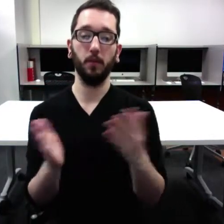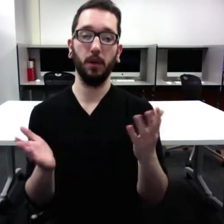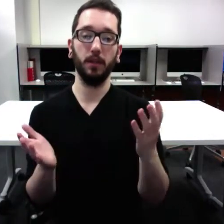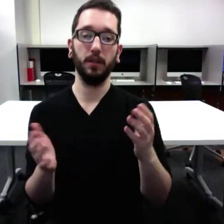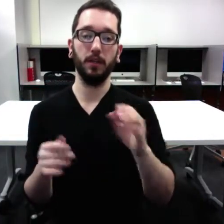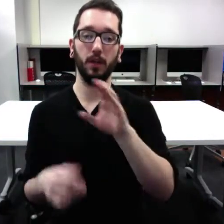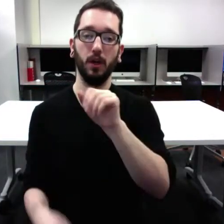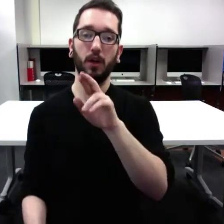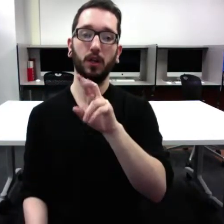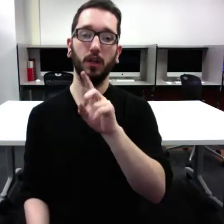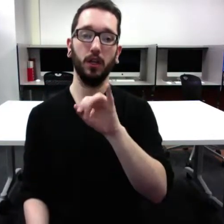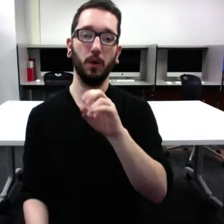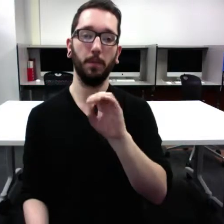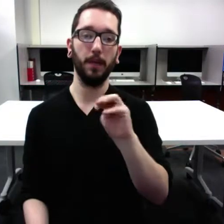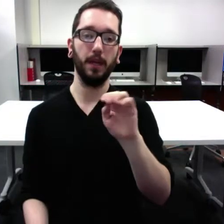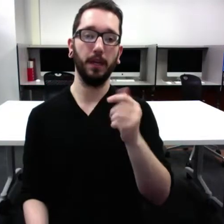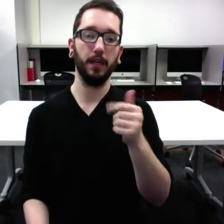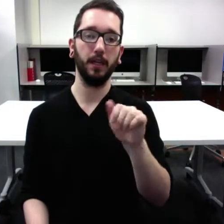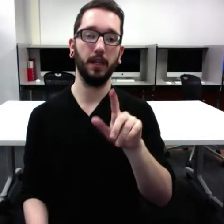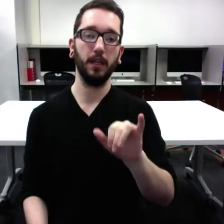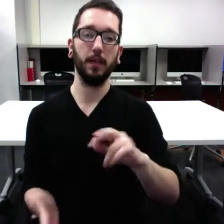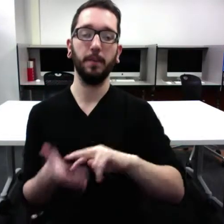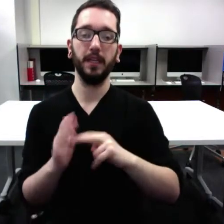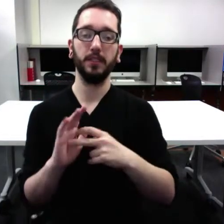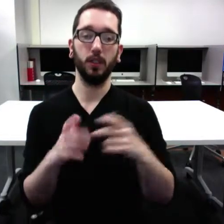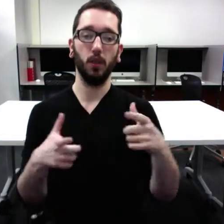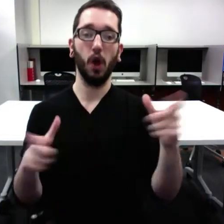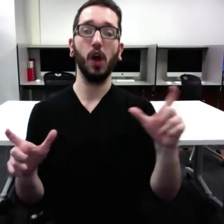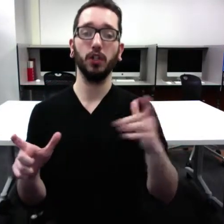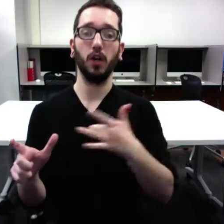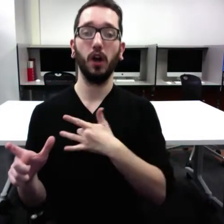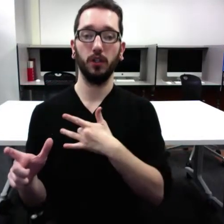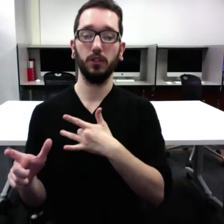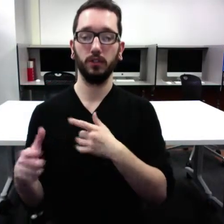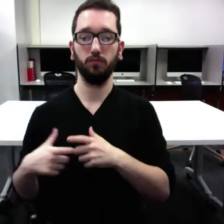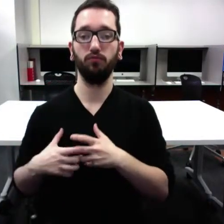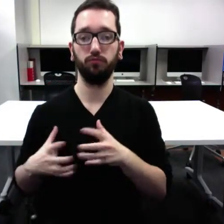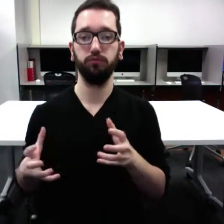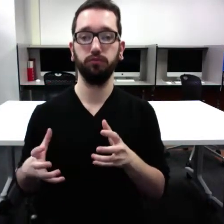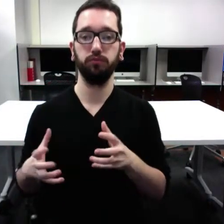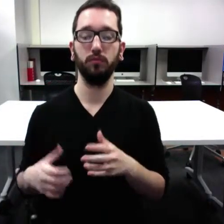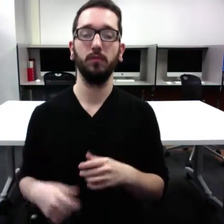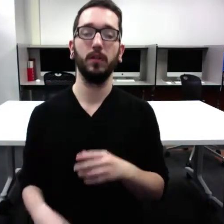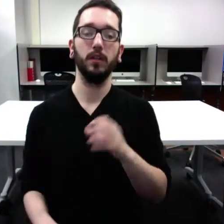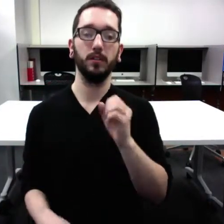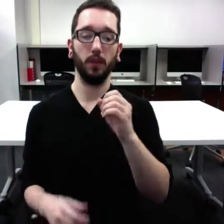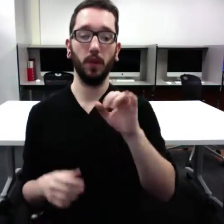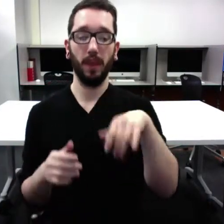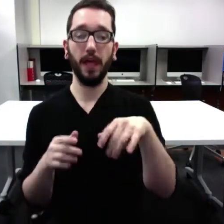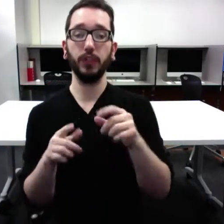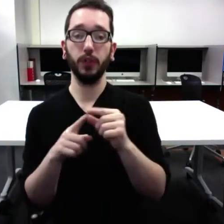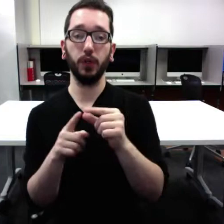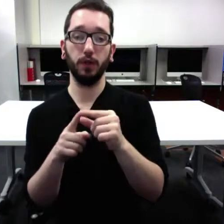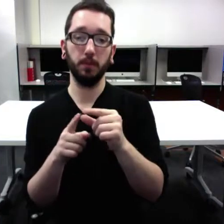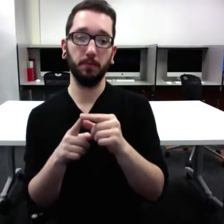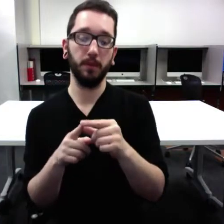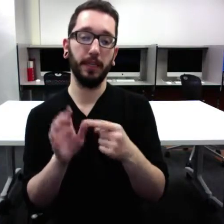cardiomegaly, is enlargement of the heart. You can then say, this term is indicating that the heart is larger than